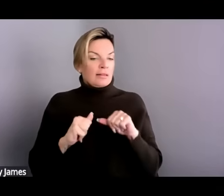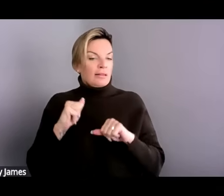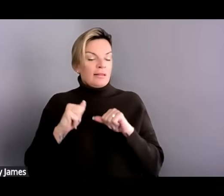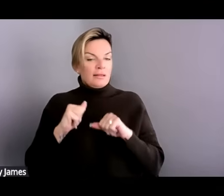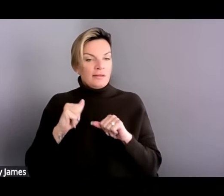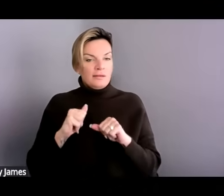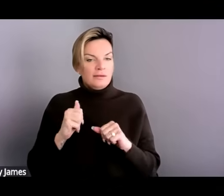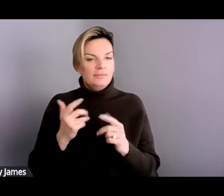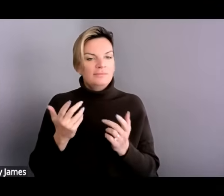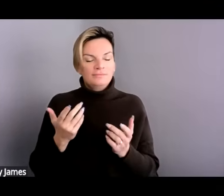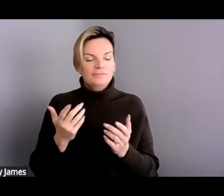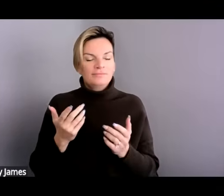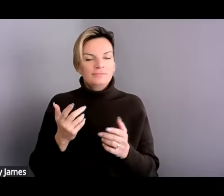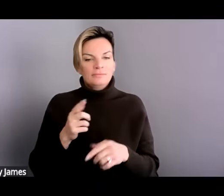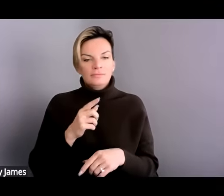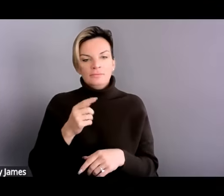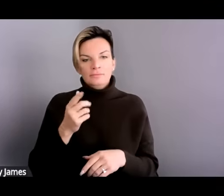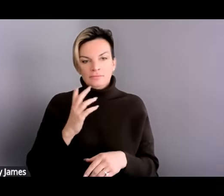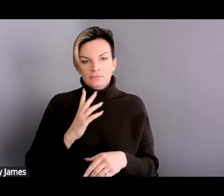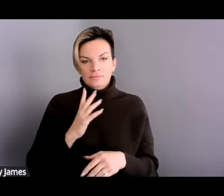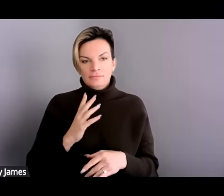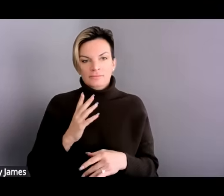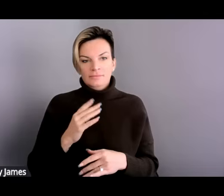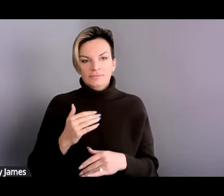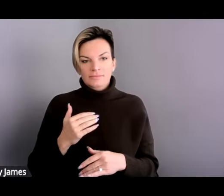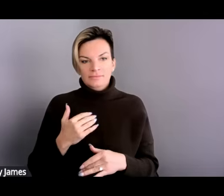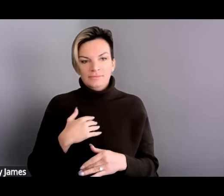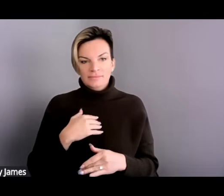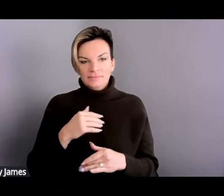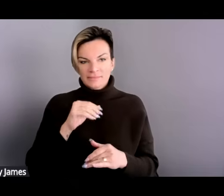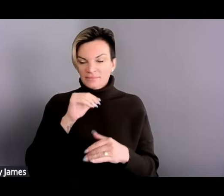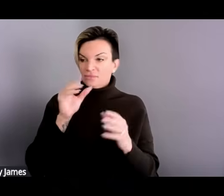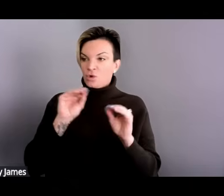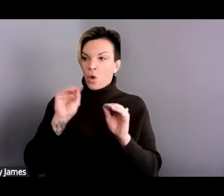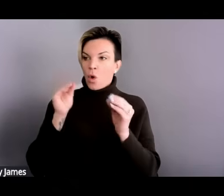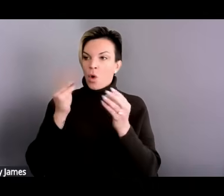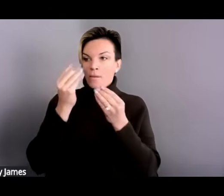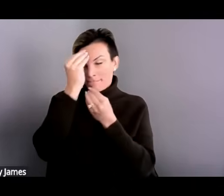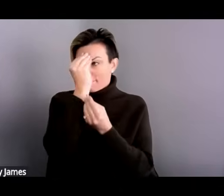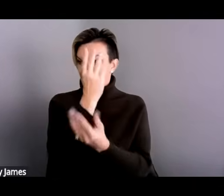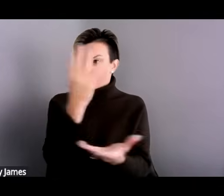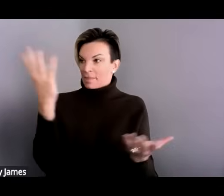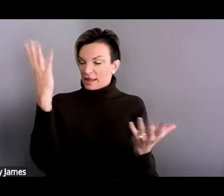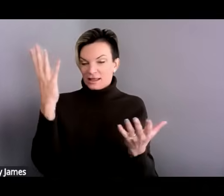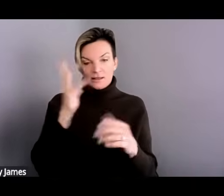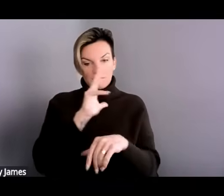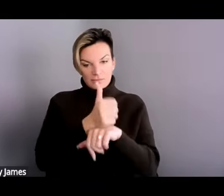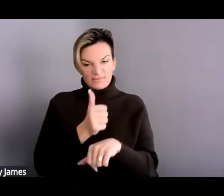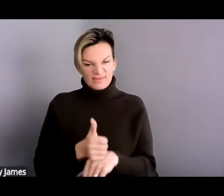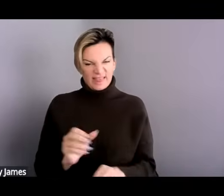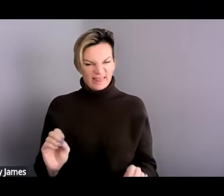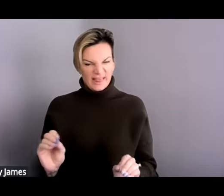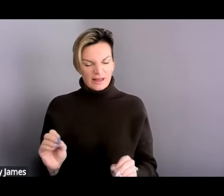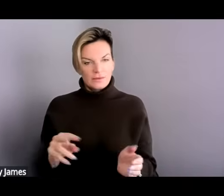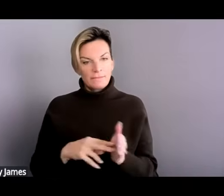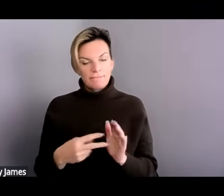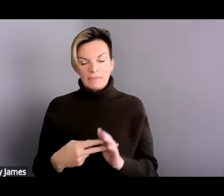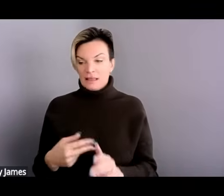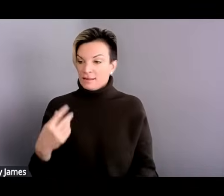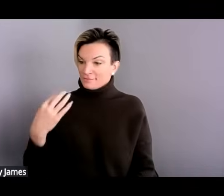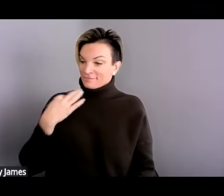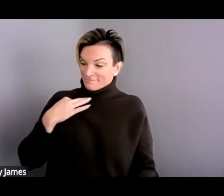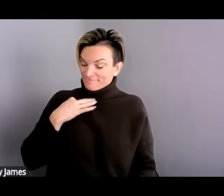even more so when we did not have things in place publicly. And so for a candidate seeking